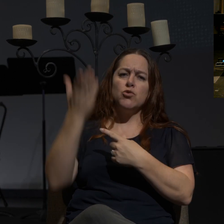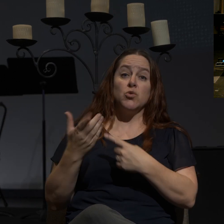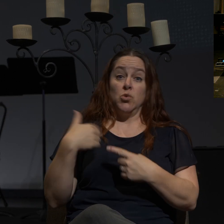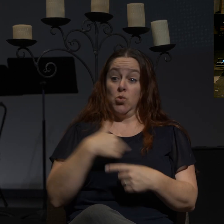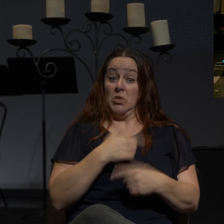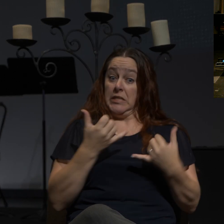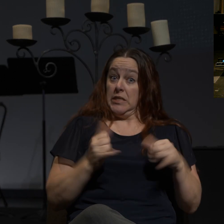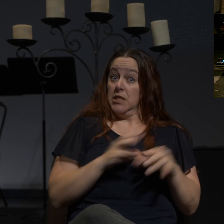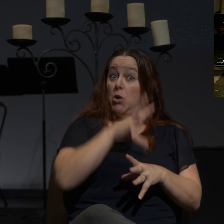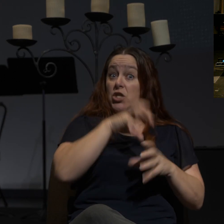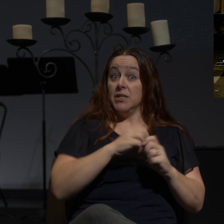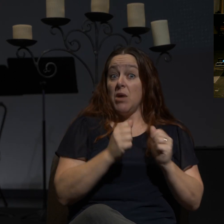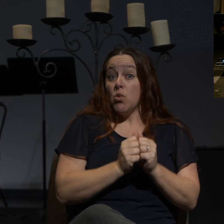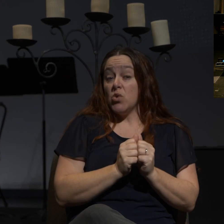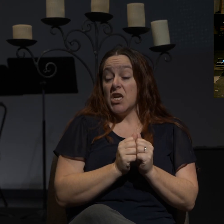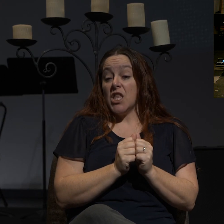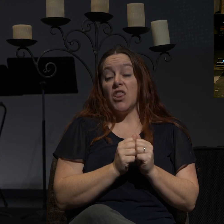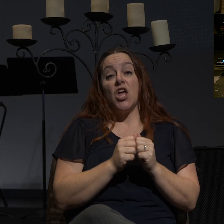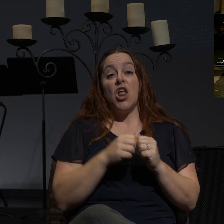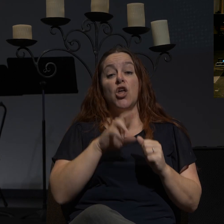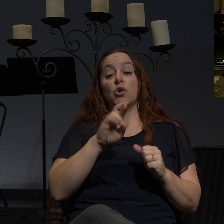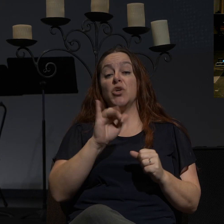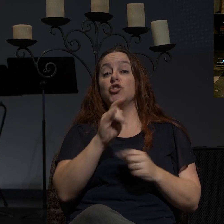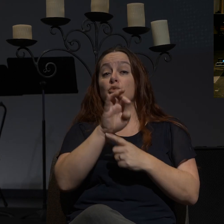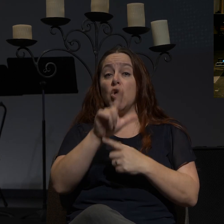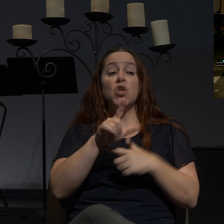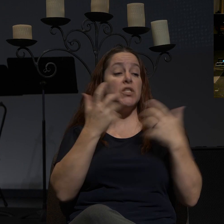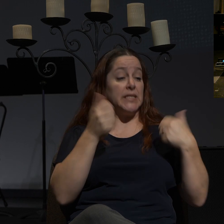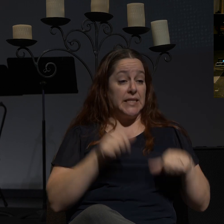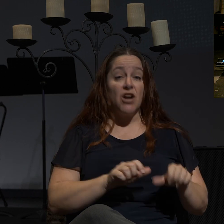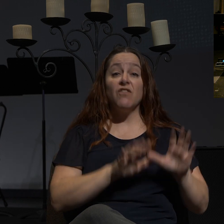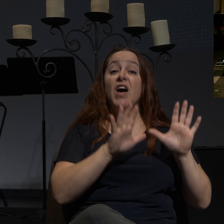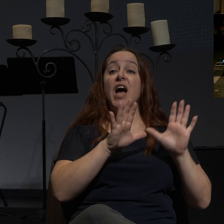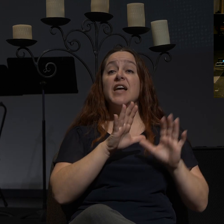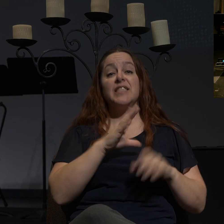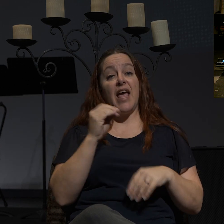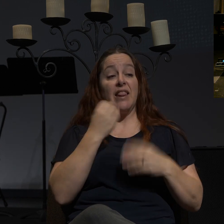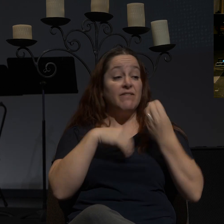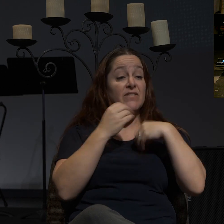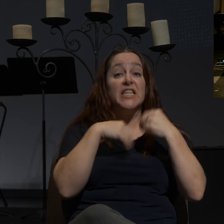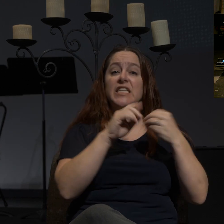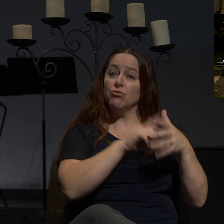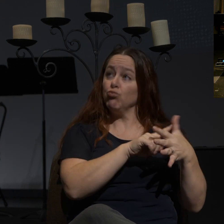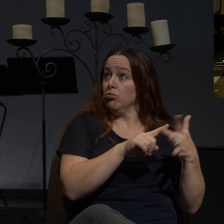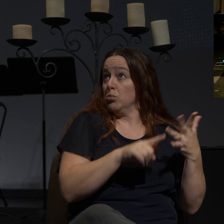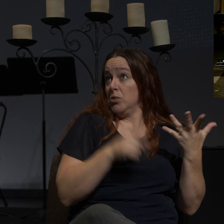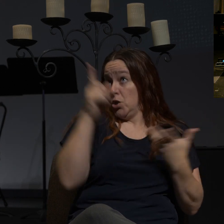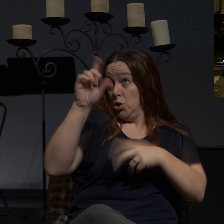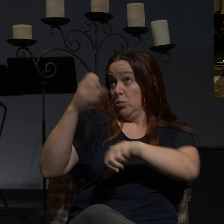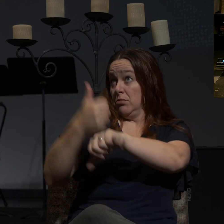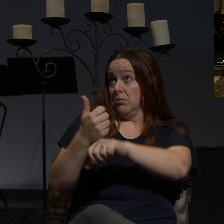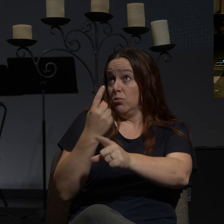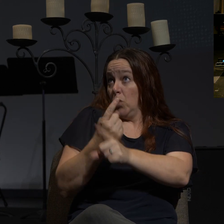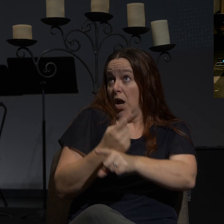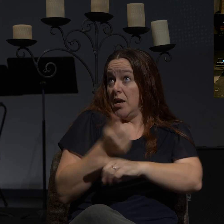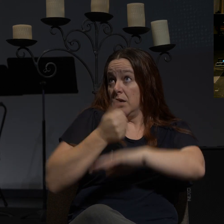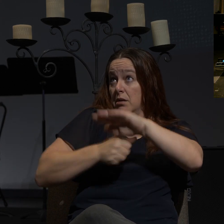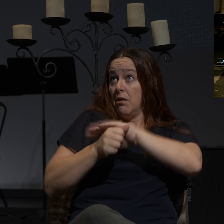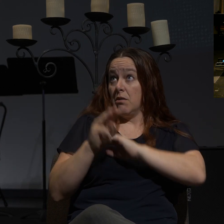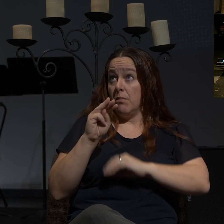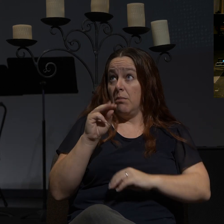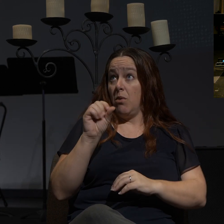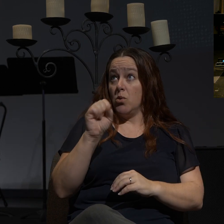still participate in the rituals and the sacrifices and the feasts that you set up under